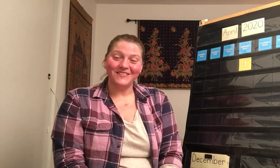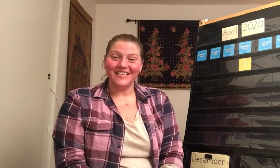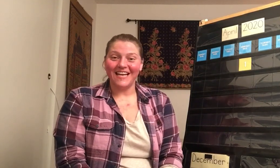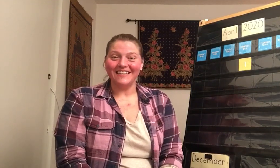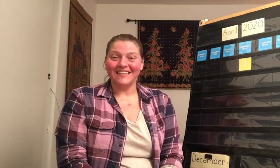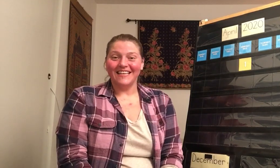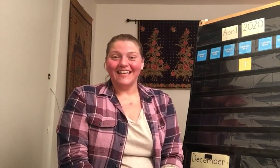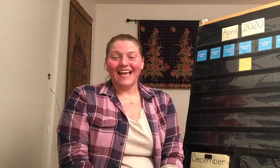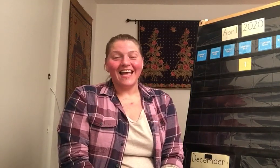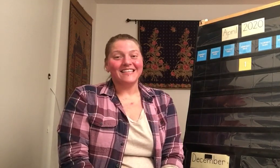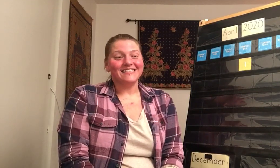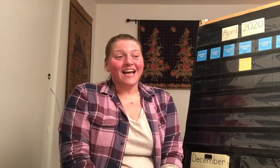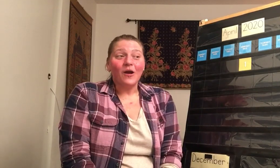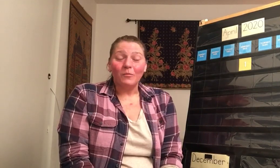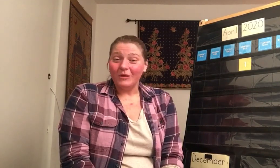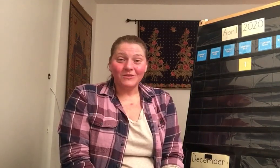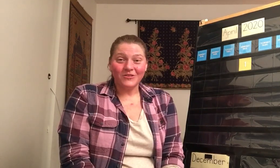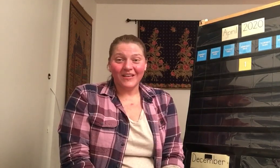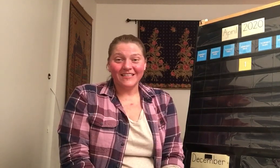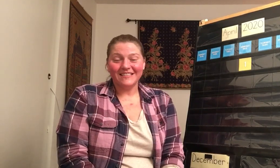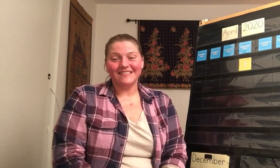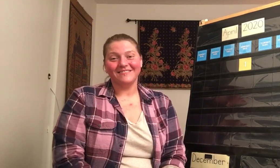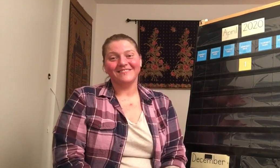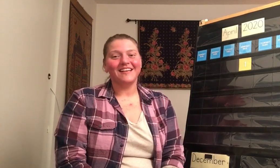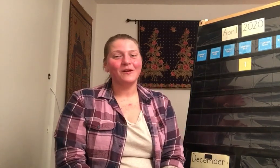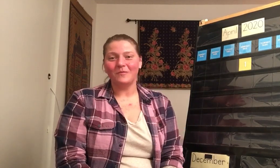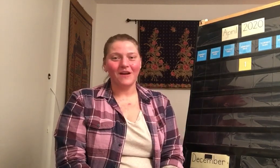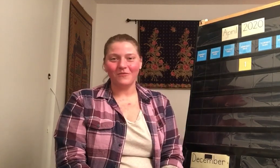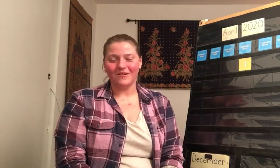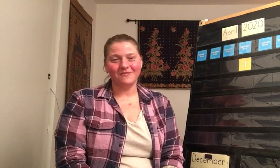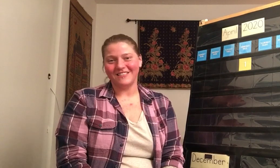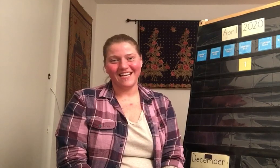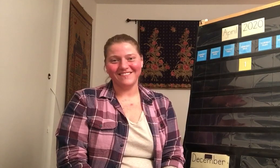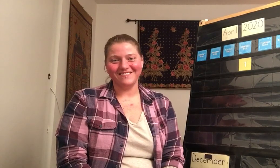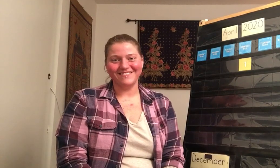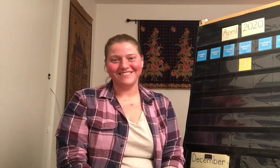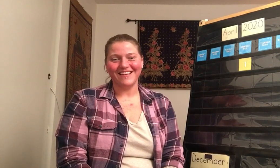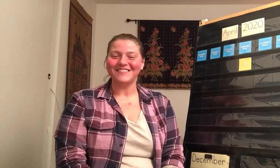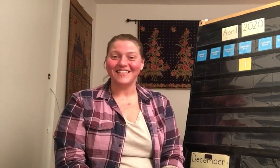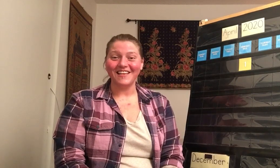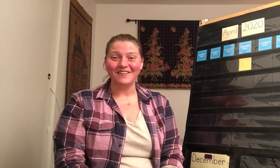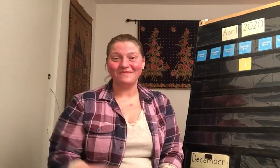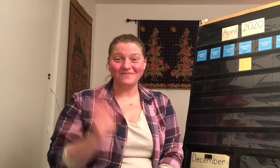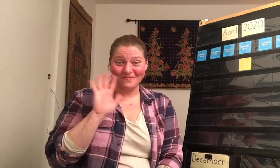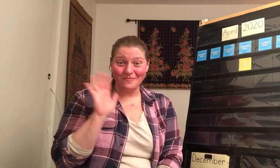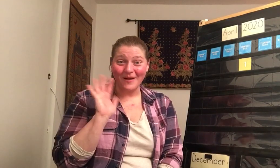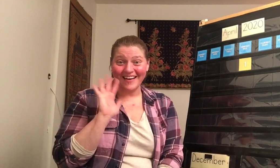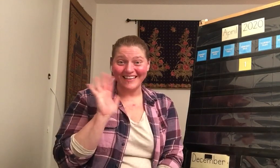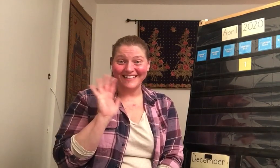today, and I hope you enjoy it, and I hope you have a wonderful day. I'll see you later. Bye.